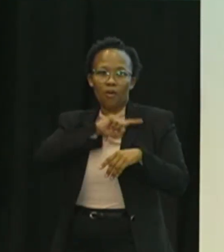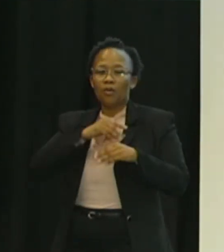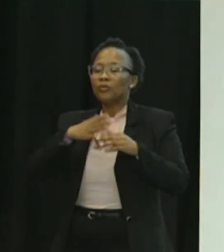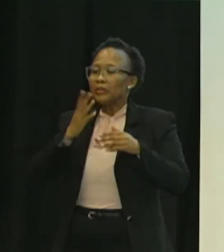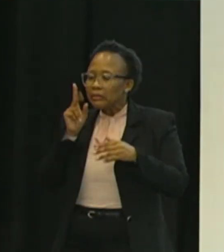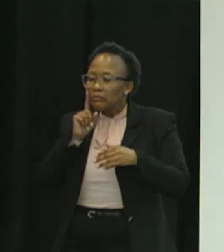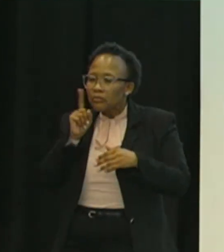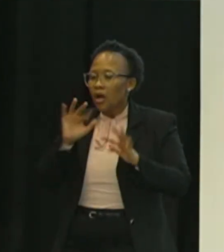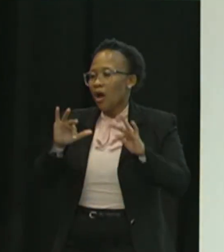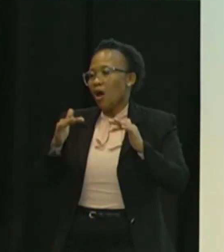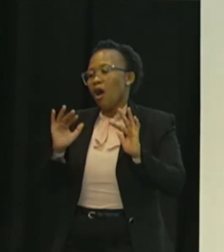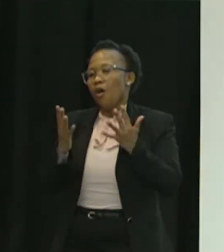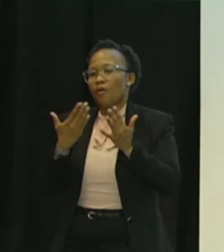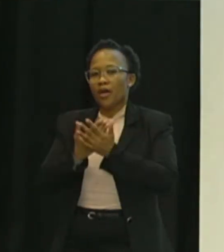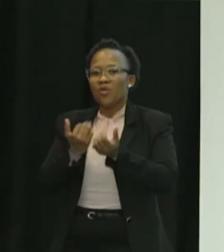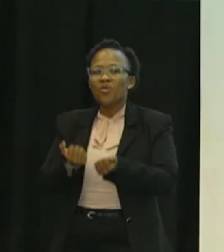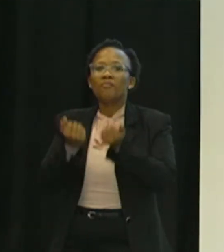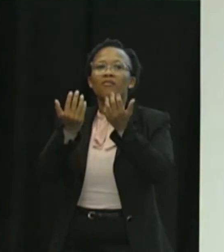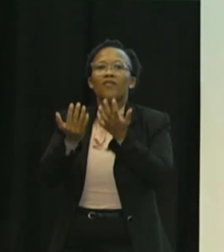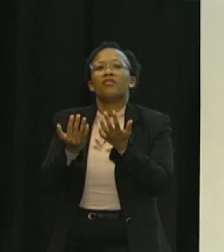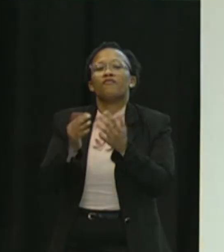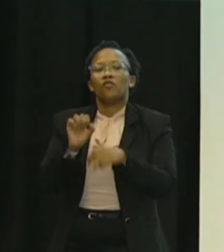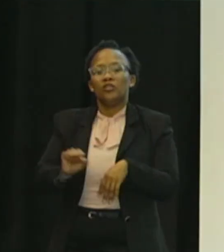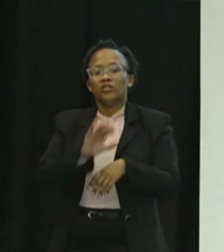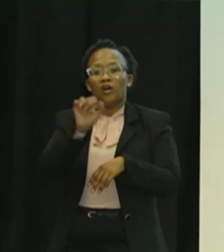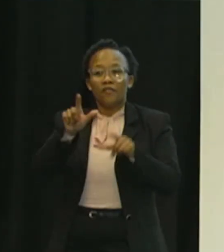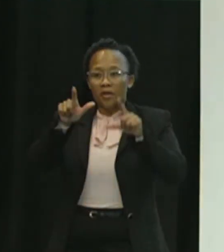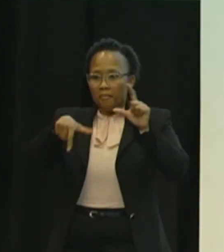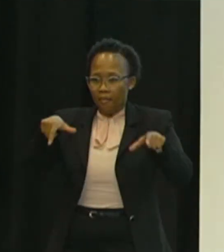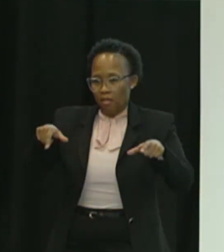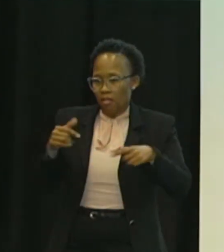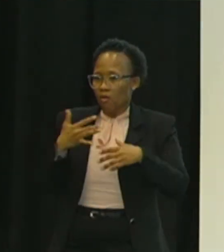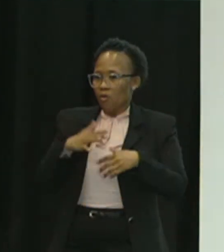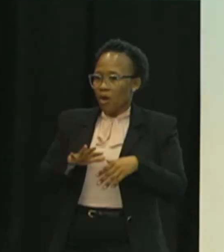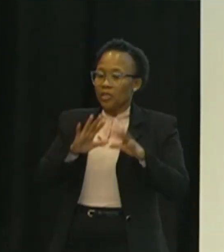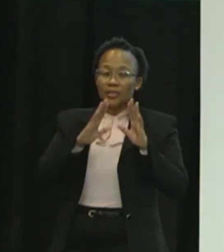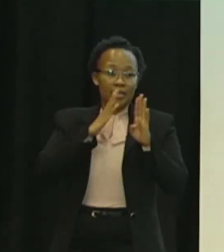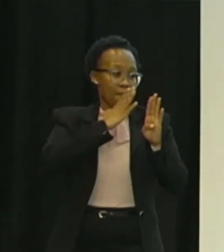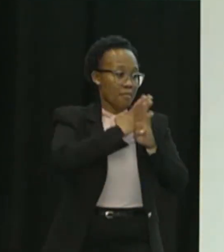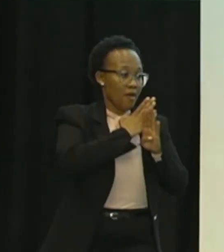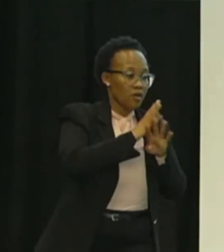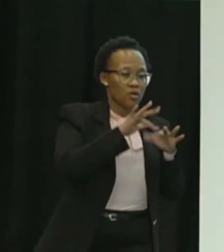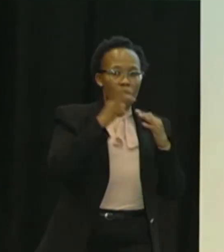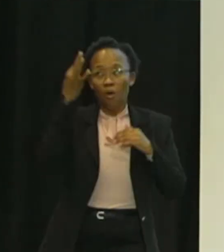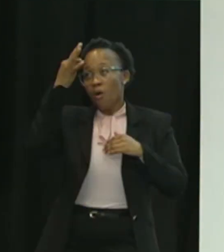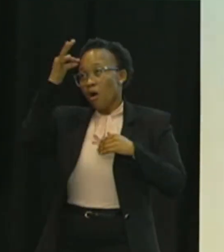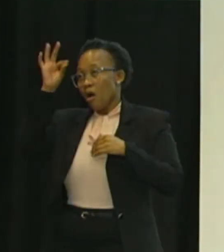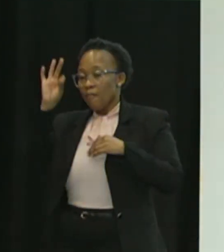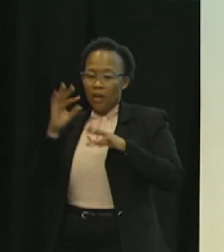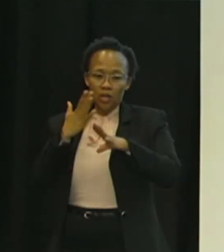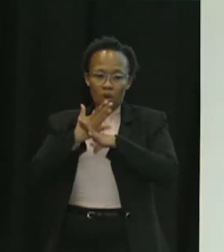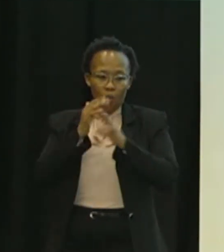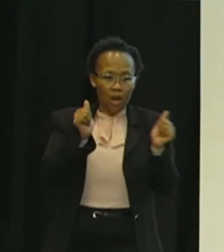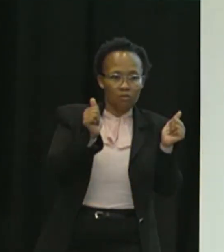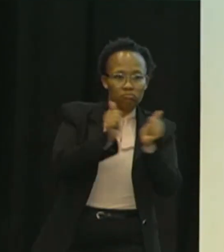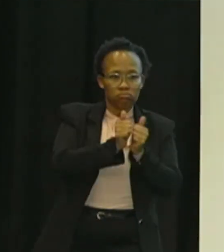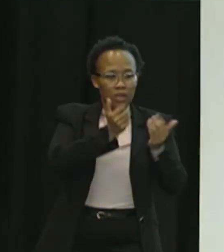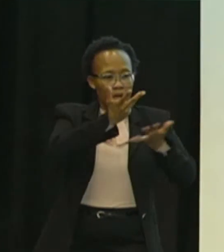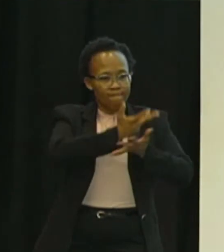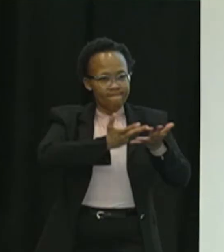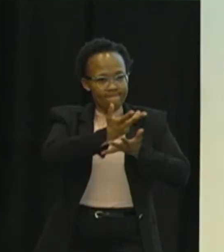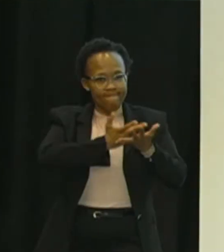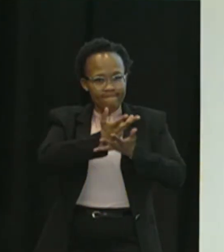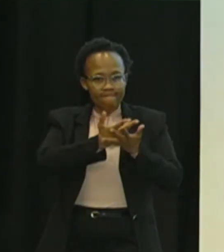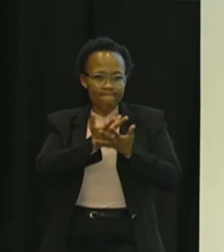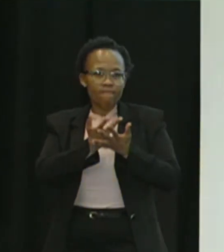context. Is it the private sector? What is it that we can do to work with the private sector to engage and work with the key